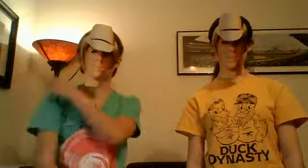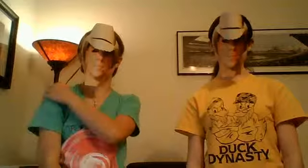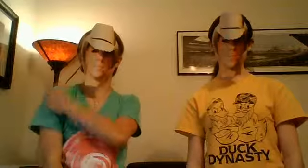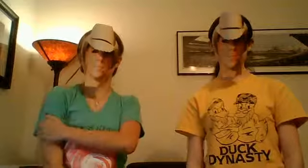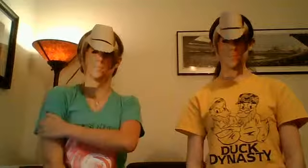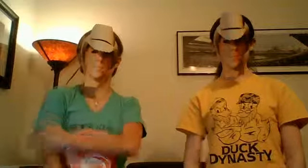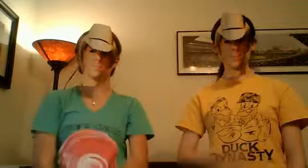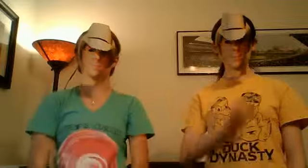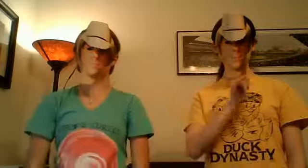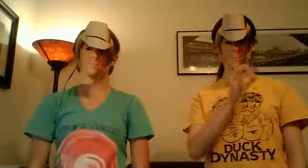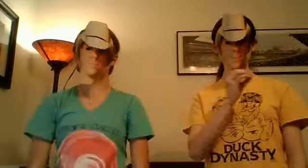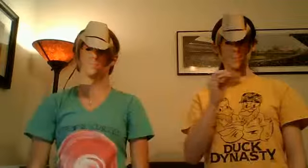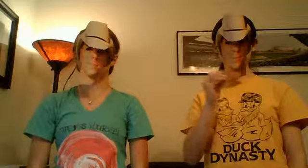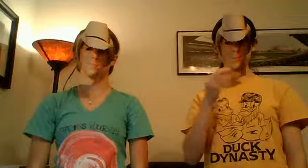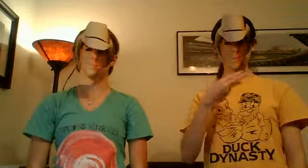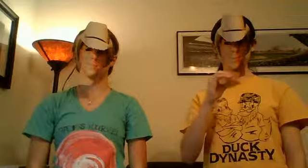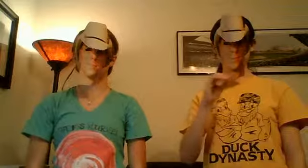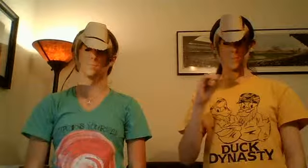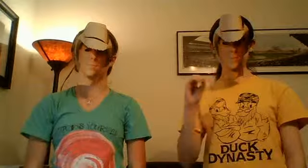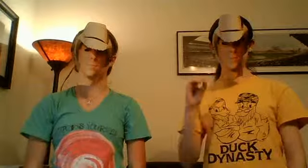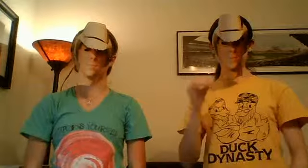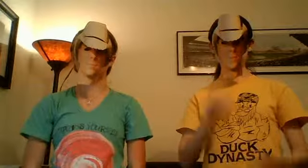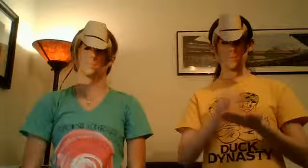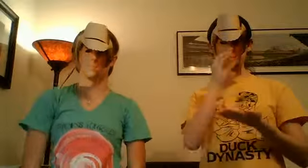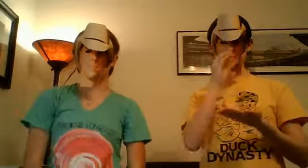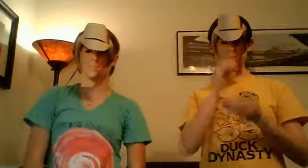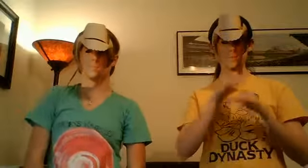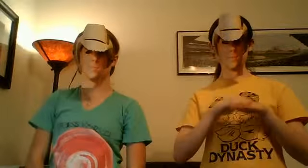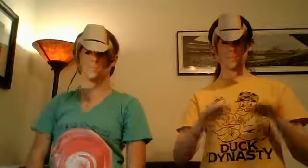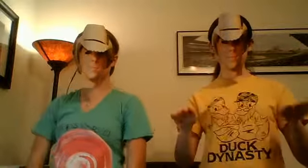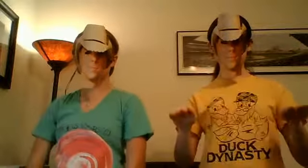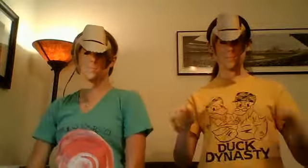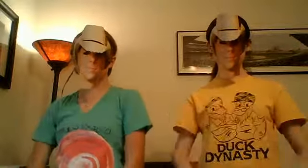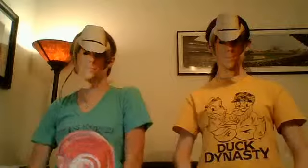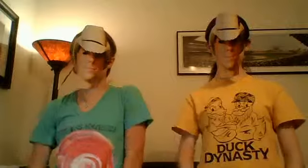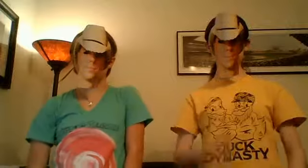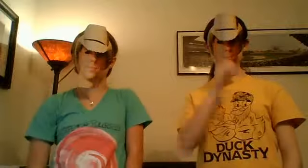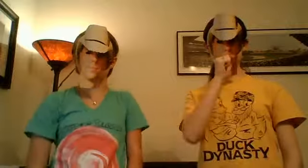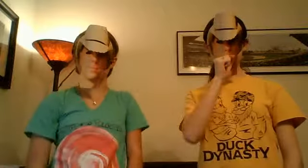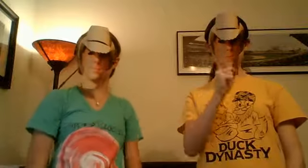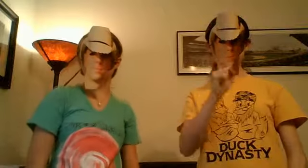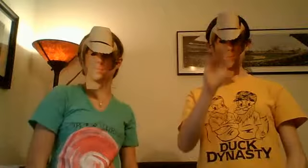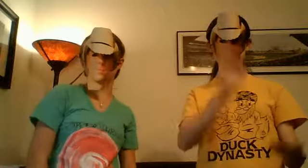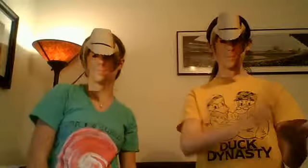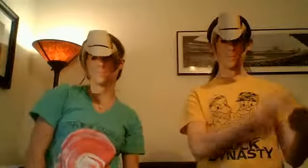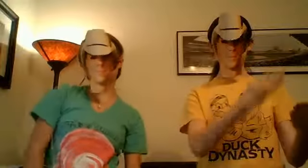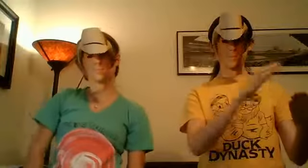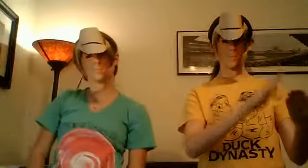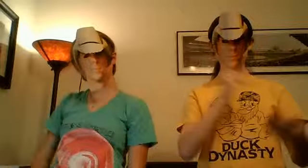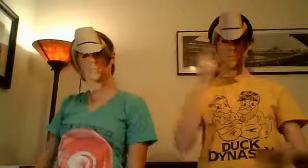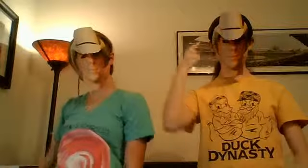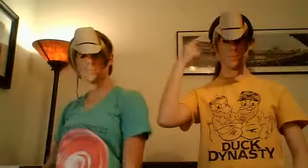and a tattoo and a used to bottle on the floorboard, a big song on the